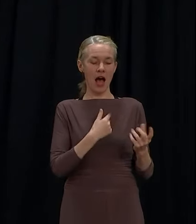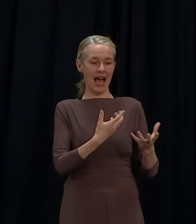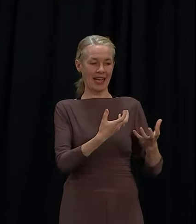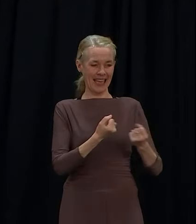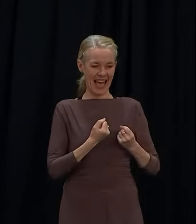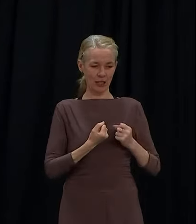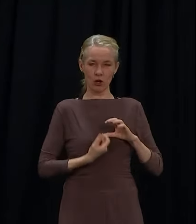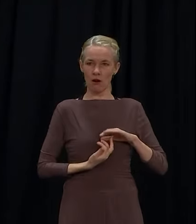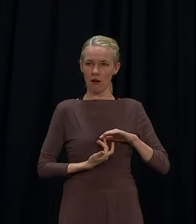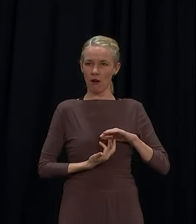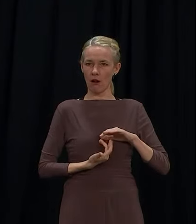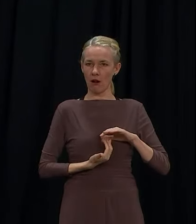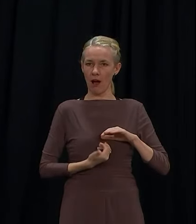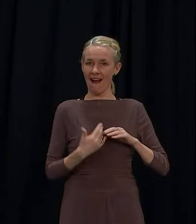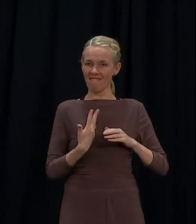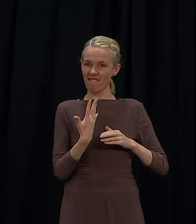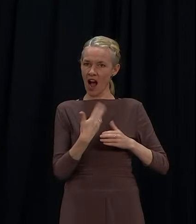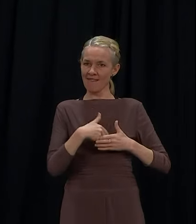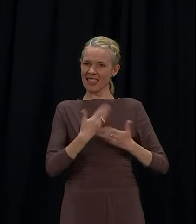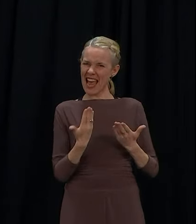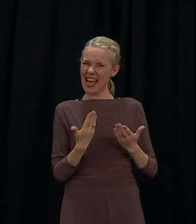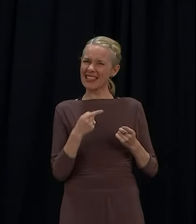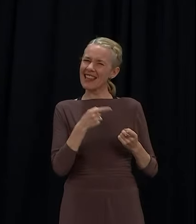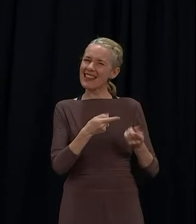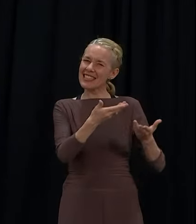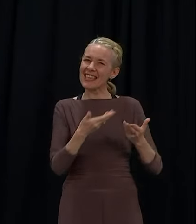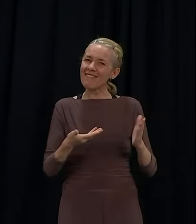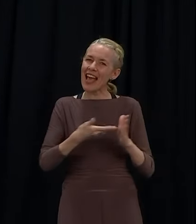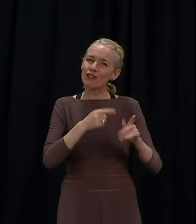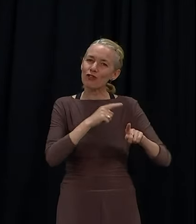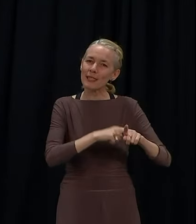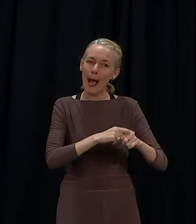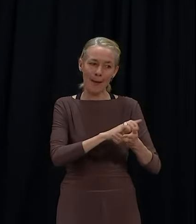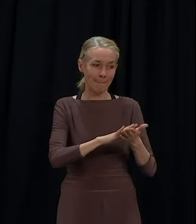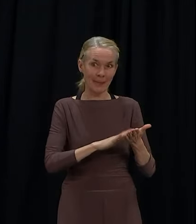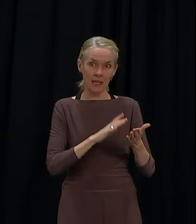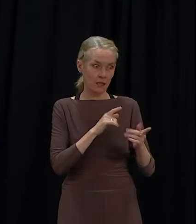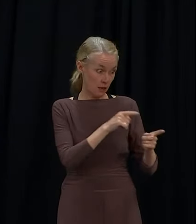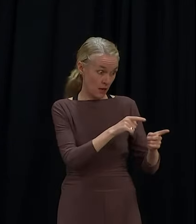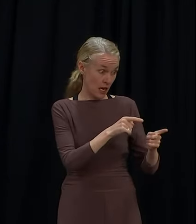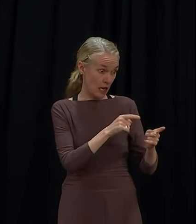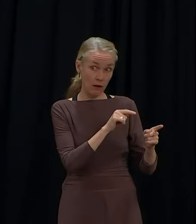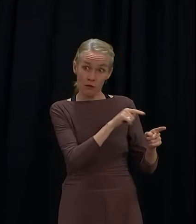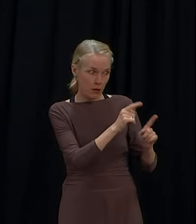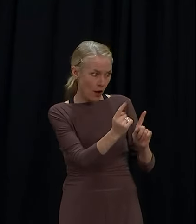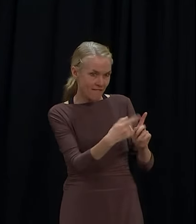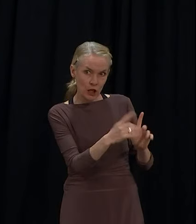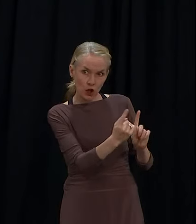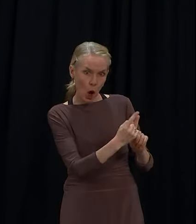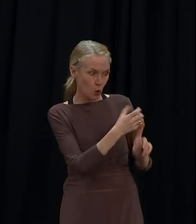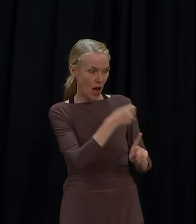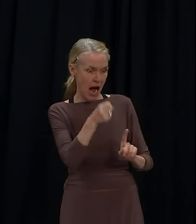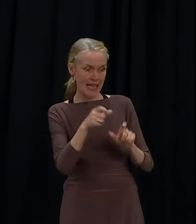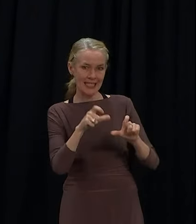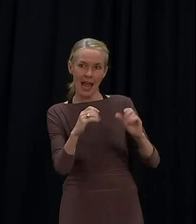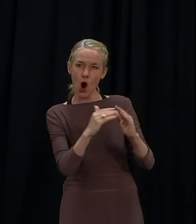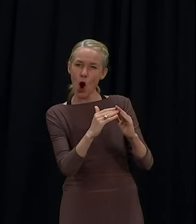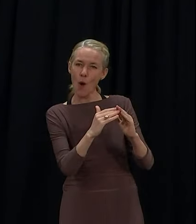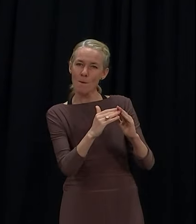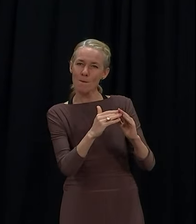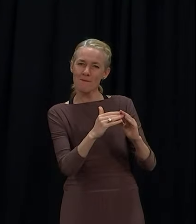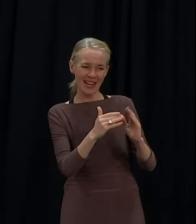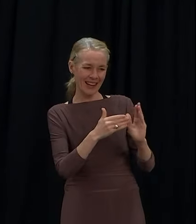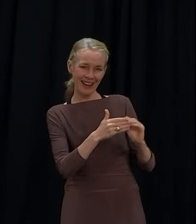might infect others. We're now seeing data that suggests Delta, it might be more like 3. Some public health units are reporting shorter